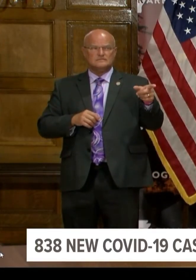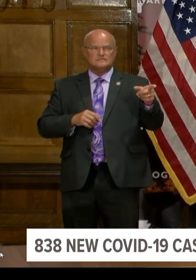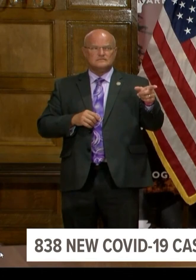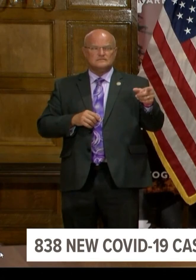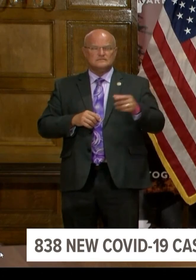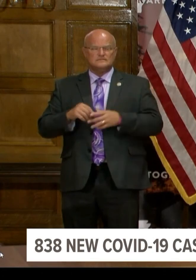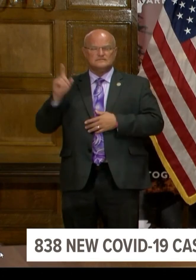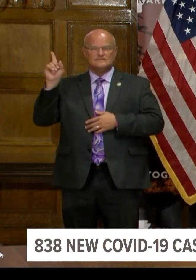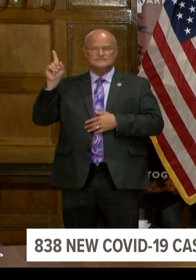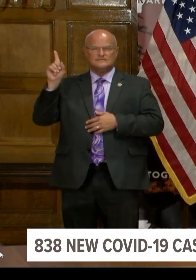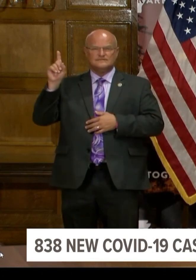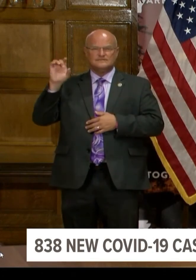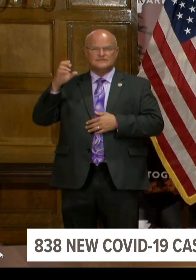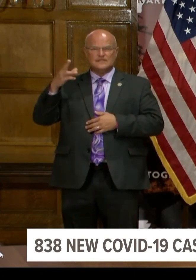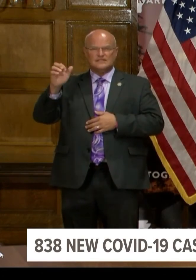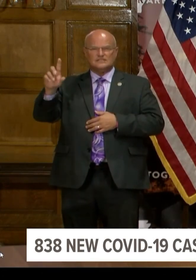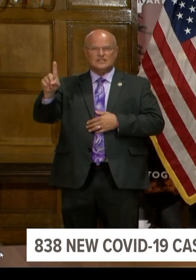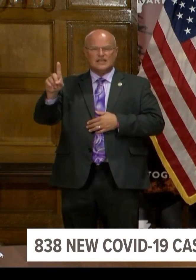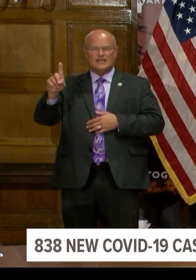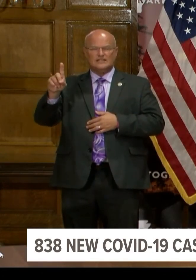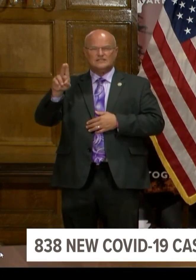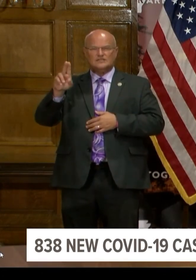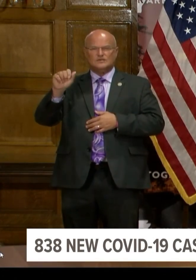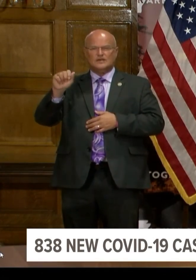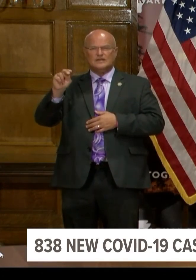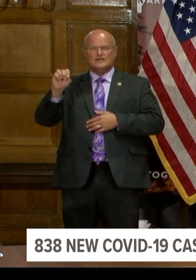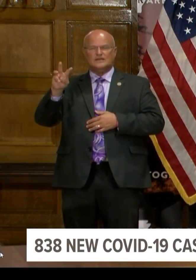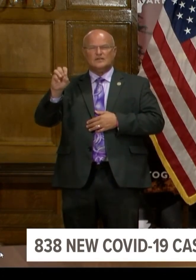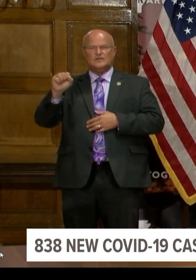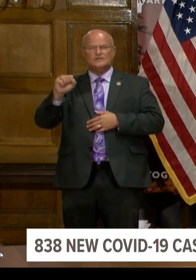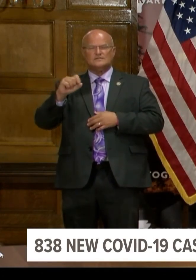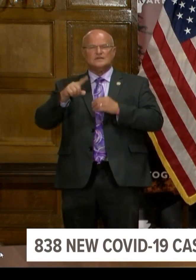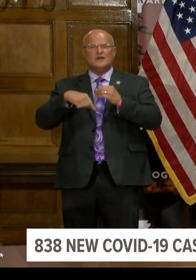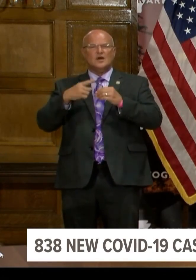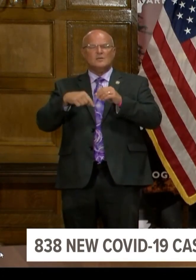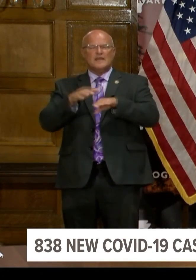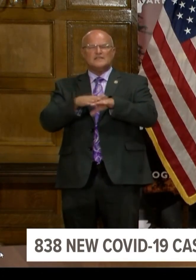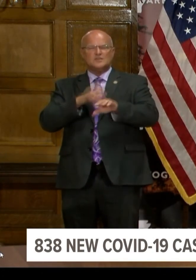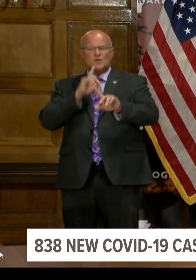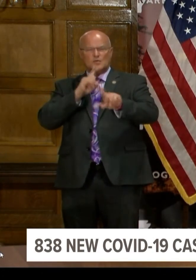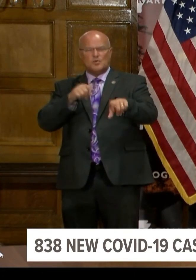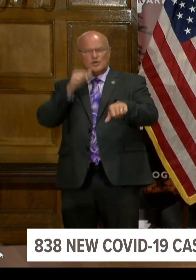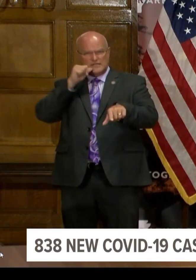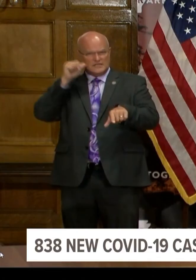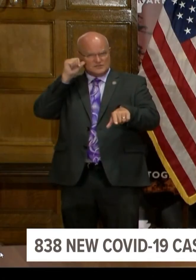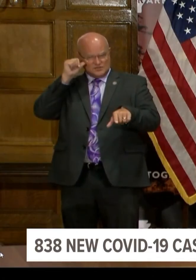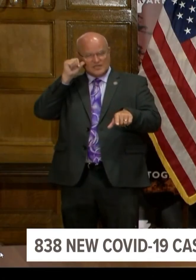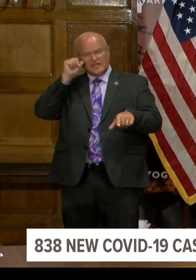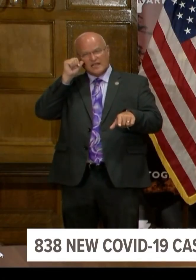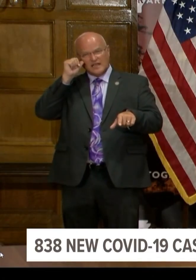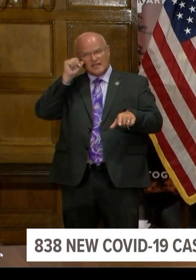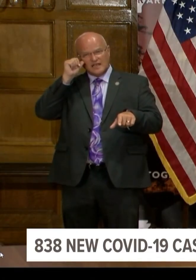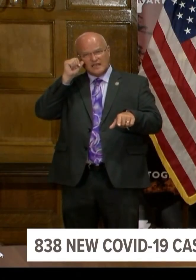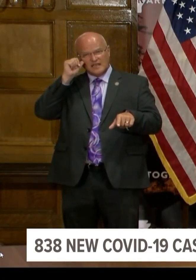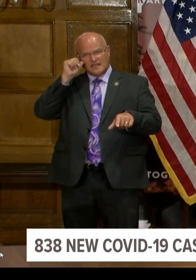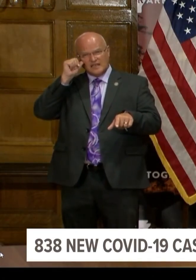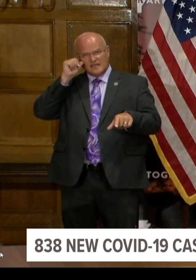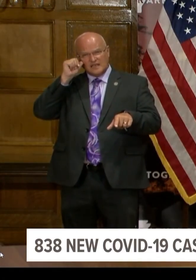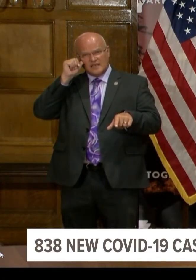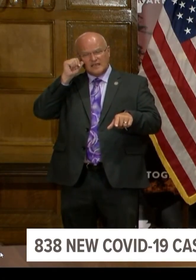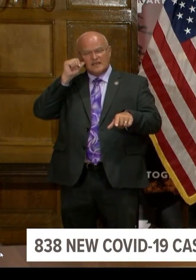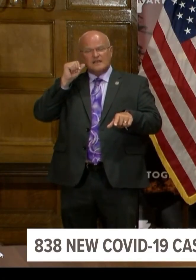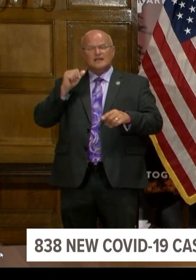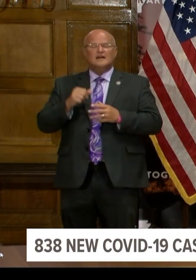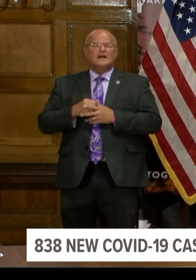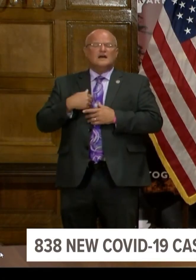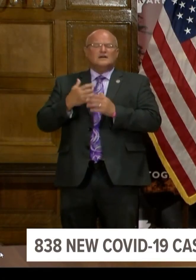Governor, Chad Muir with KNWA News. Regarding the school report released yesterday, an inconsistency I wanted to